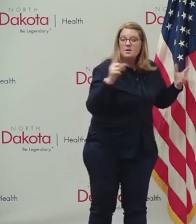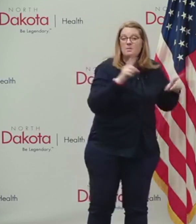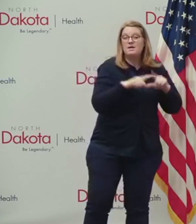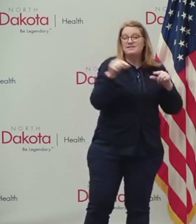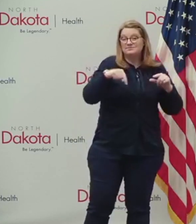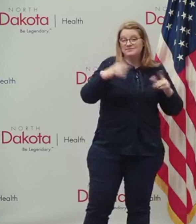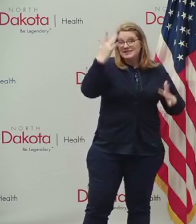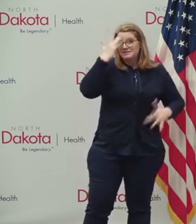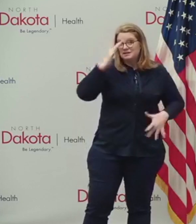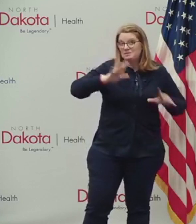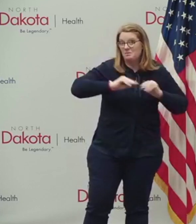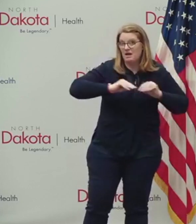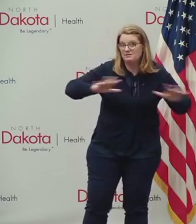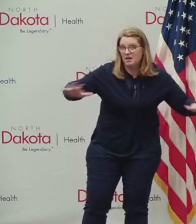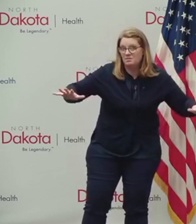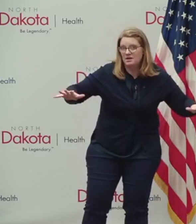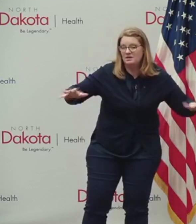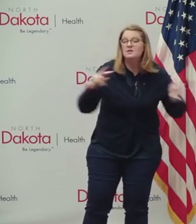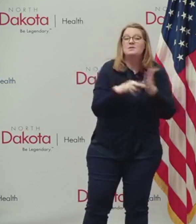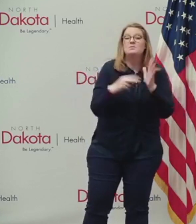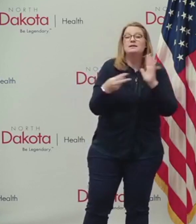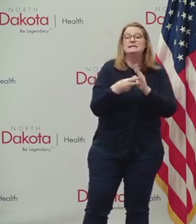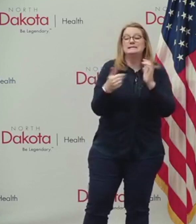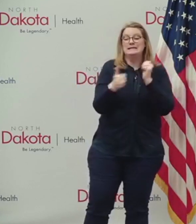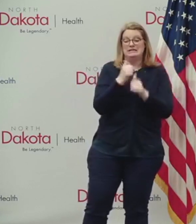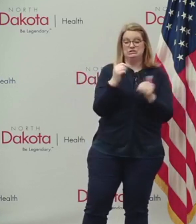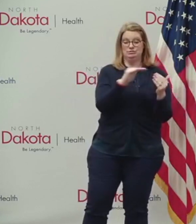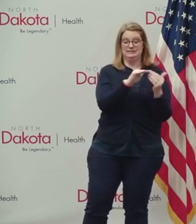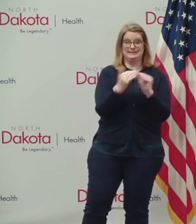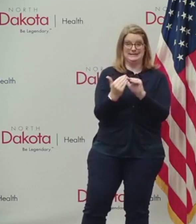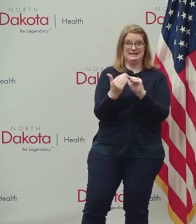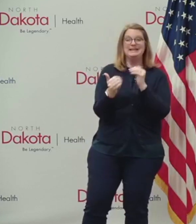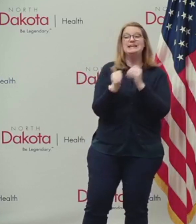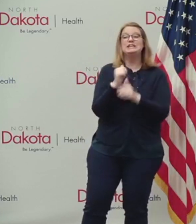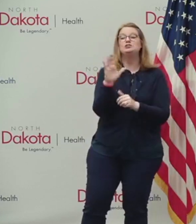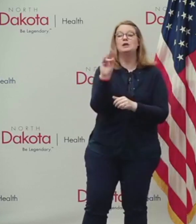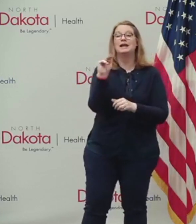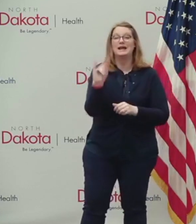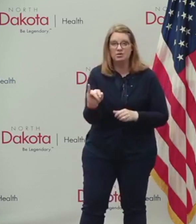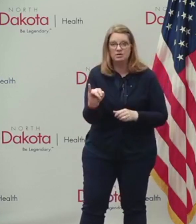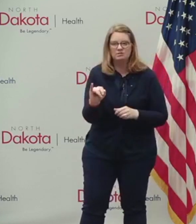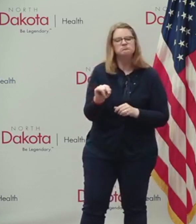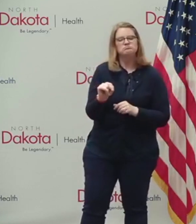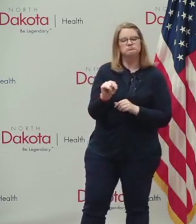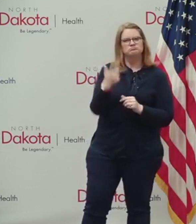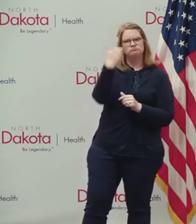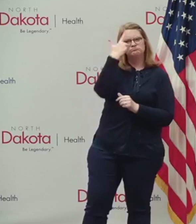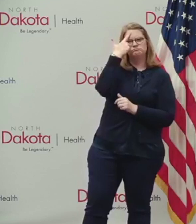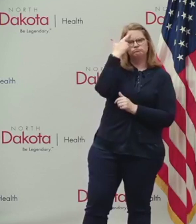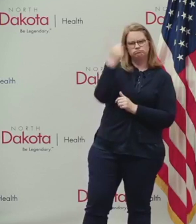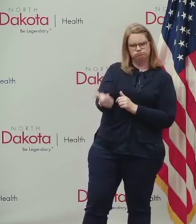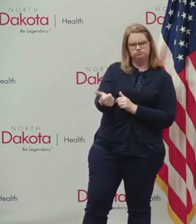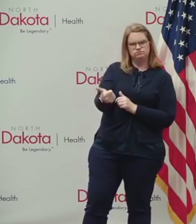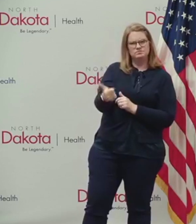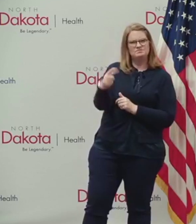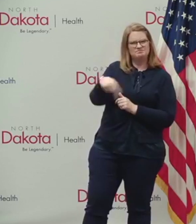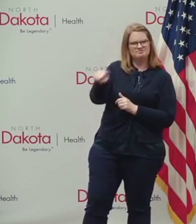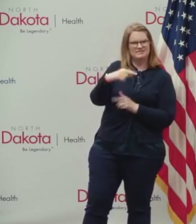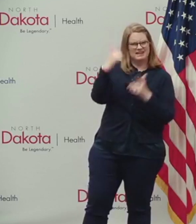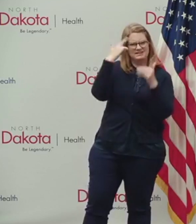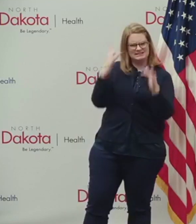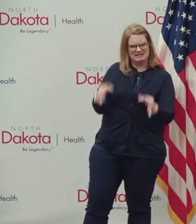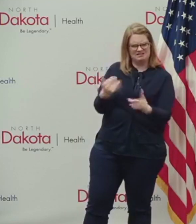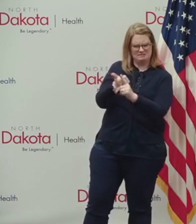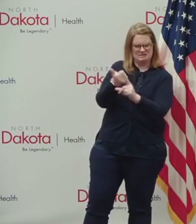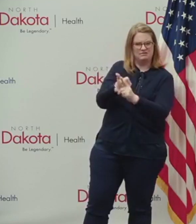unique community, each county, each city has got to have the ability to make local decisions based on the risk within their community. And